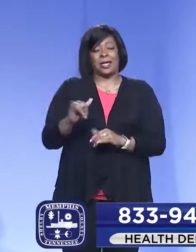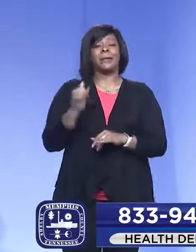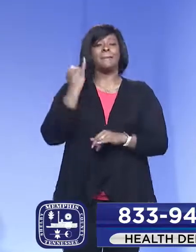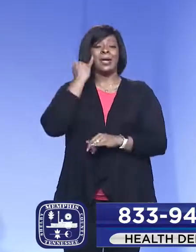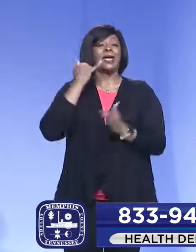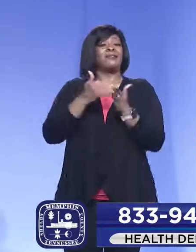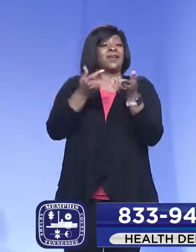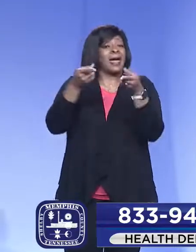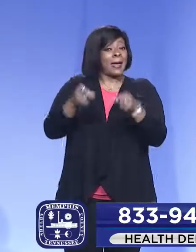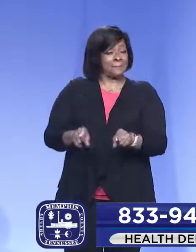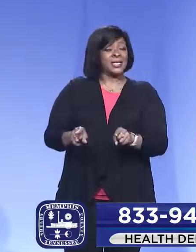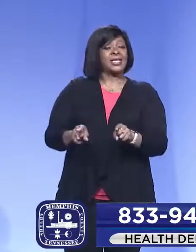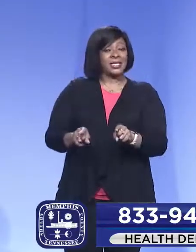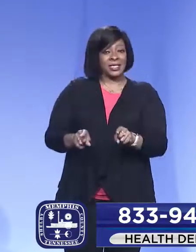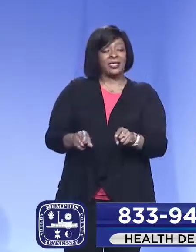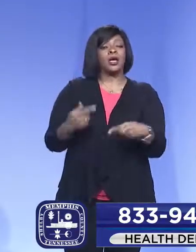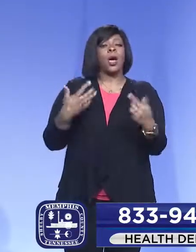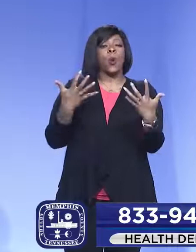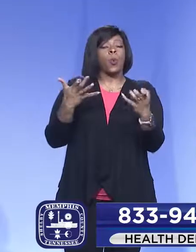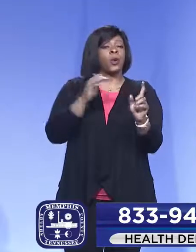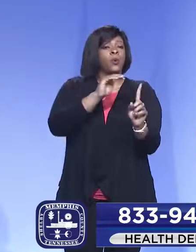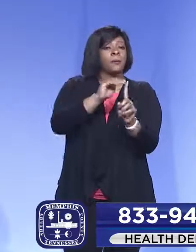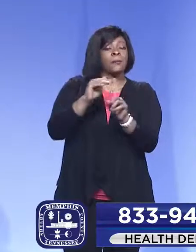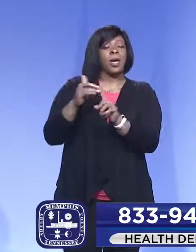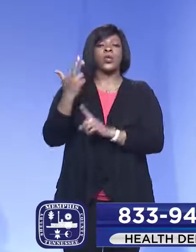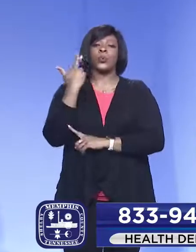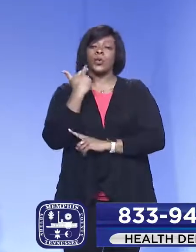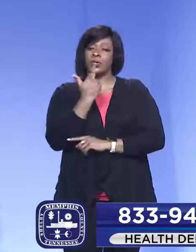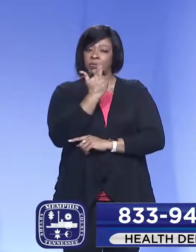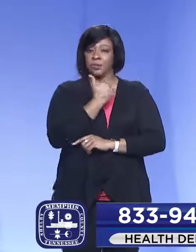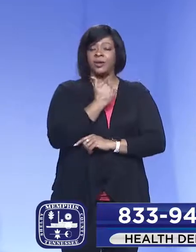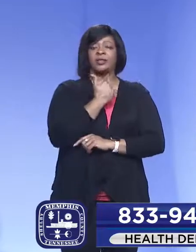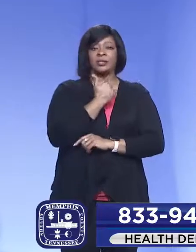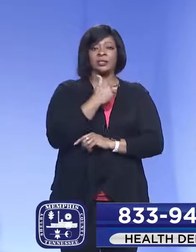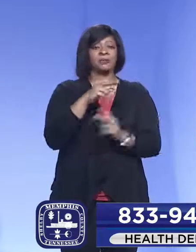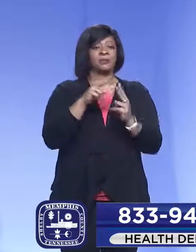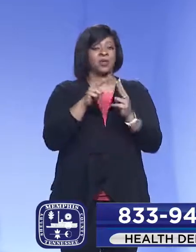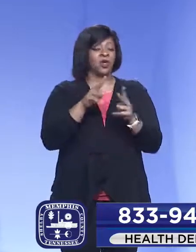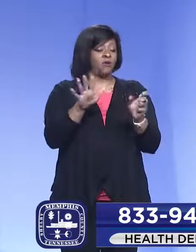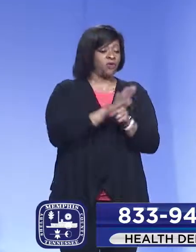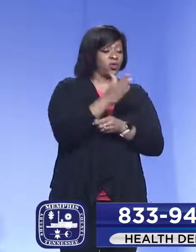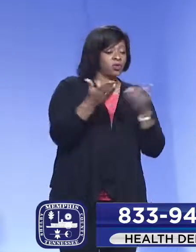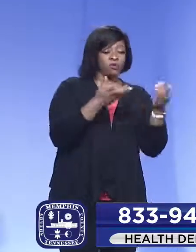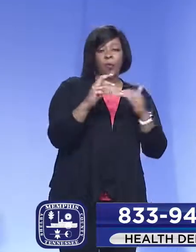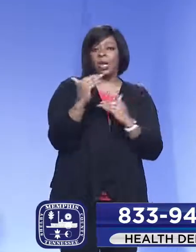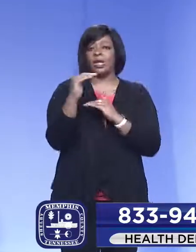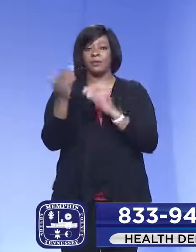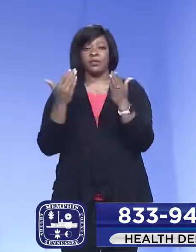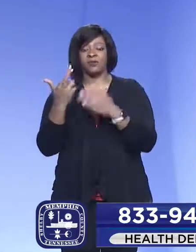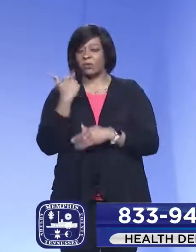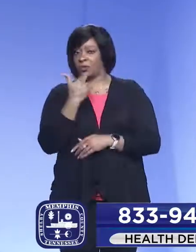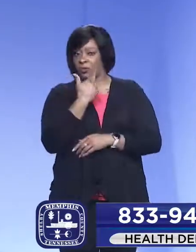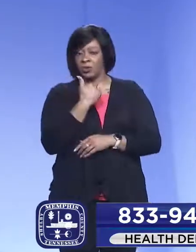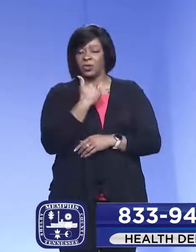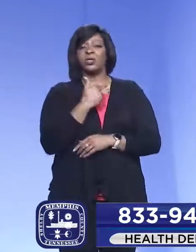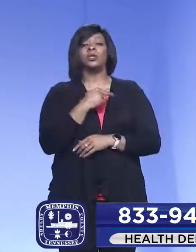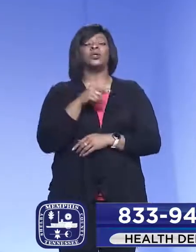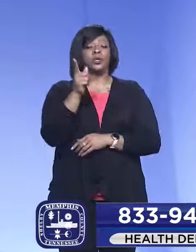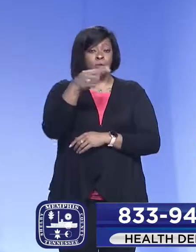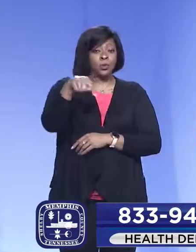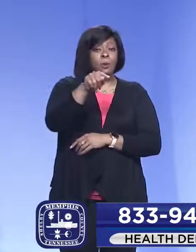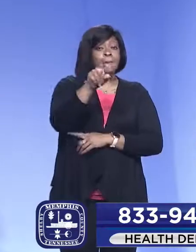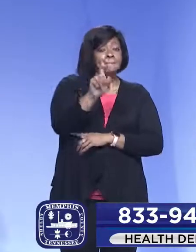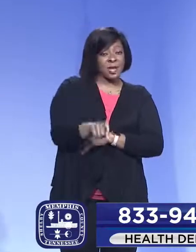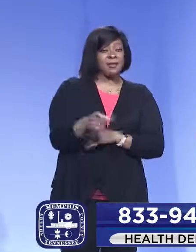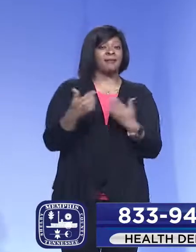occurs, I want to remind restaurants, whether you're full service or limited, that you must